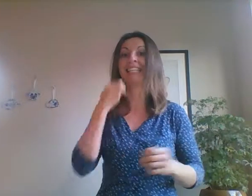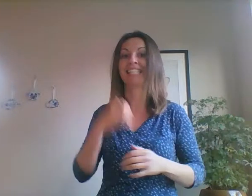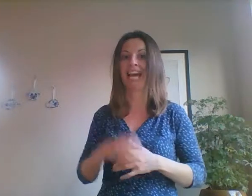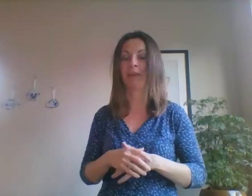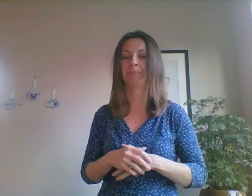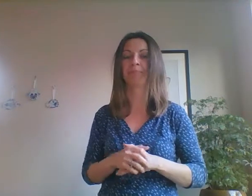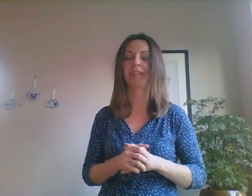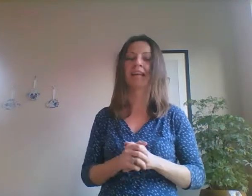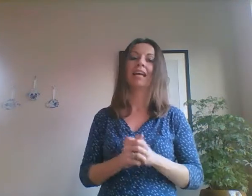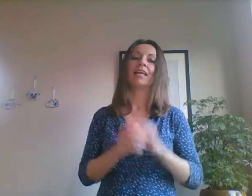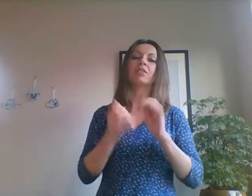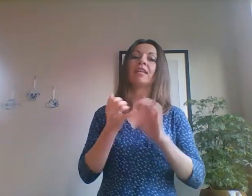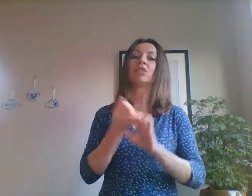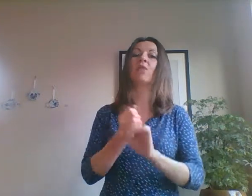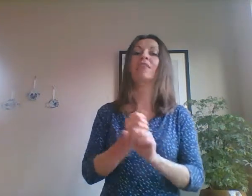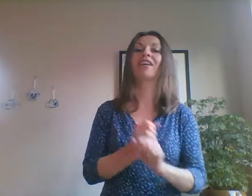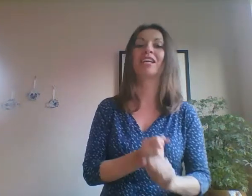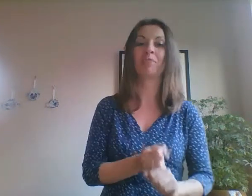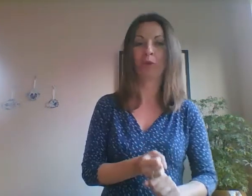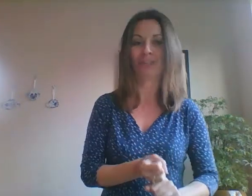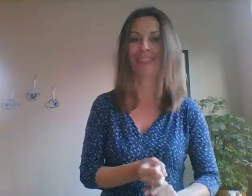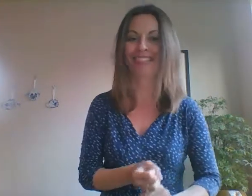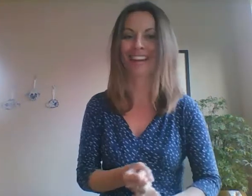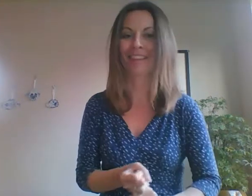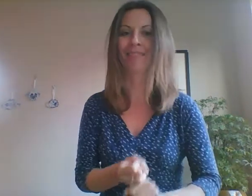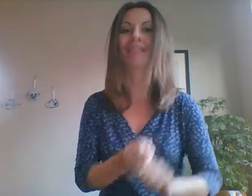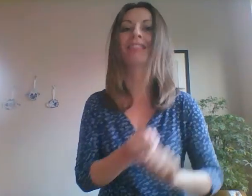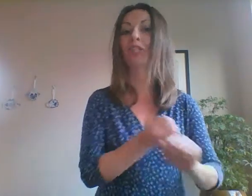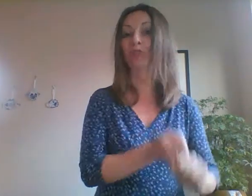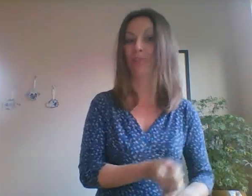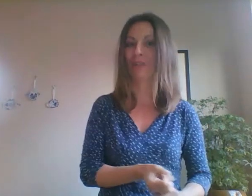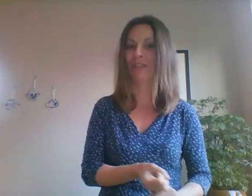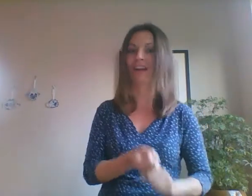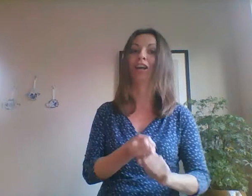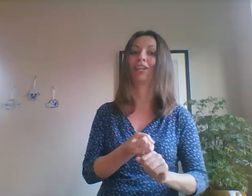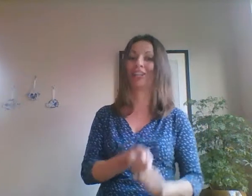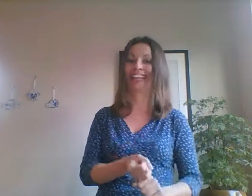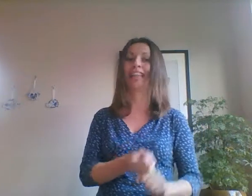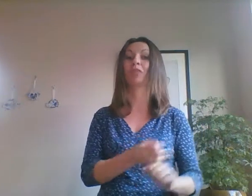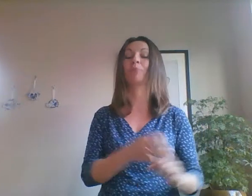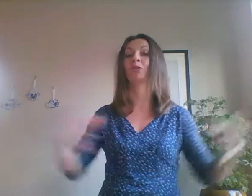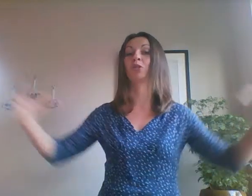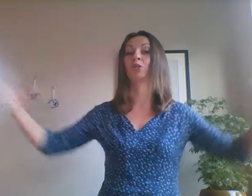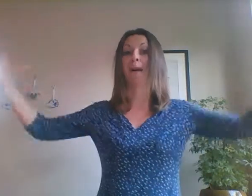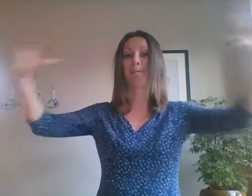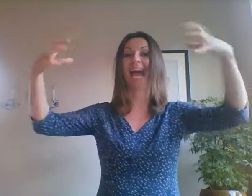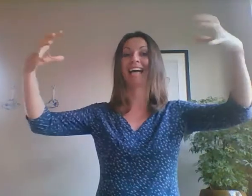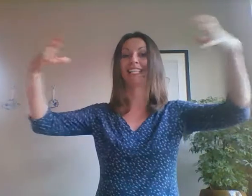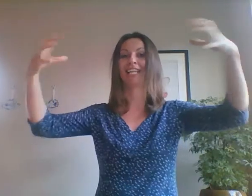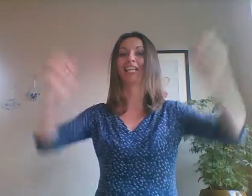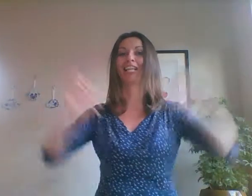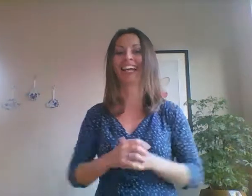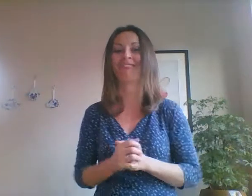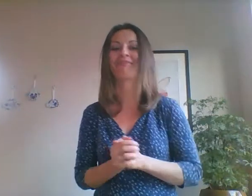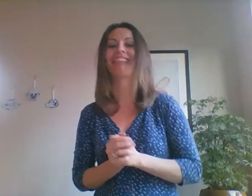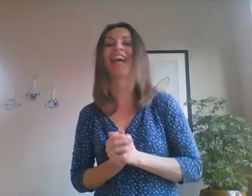exam. So that's one very important skill, distributed learning as opposed to mass learning. All